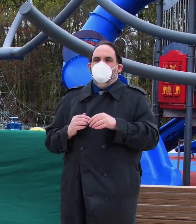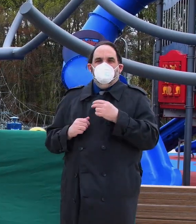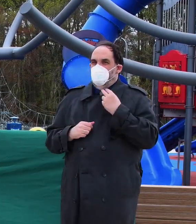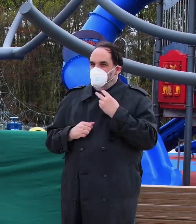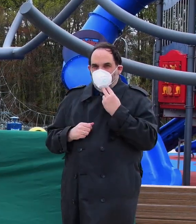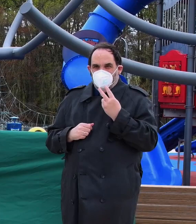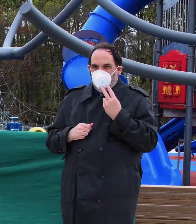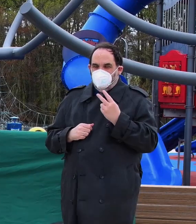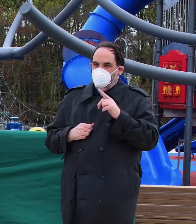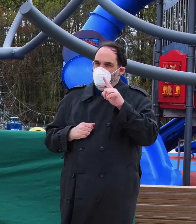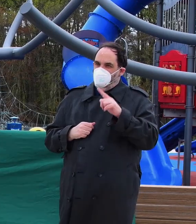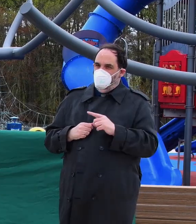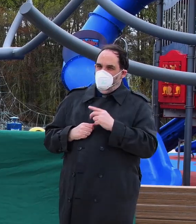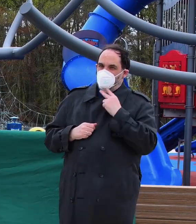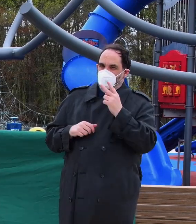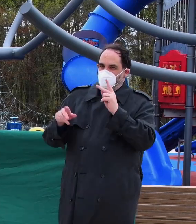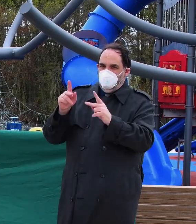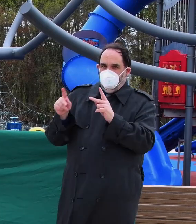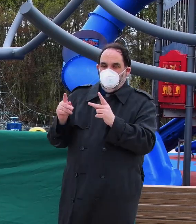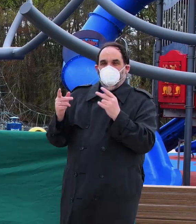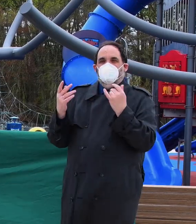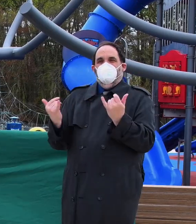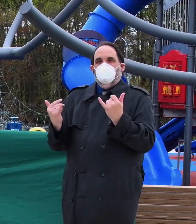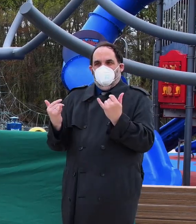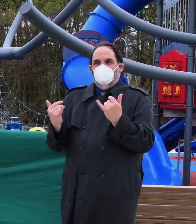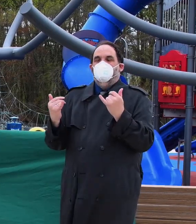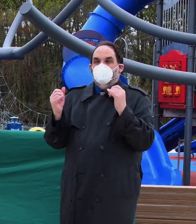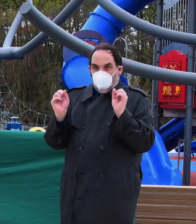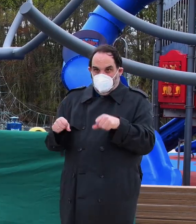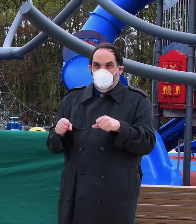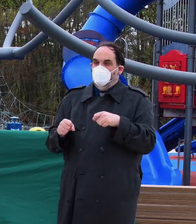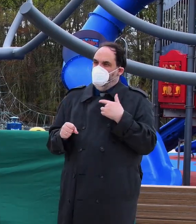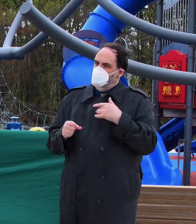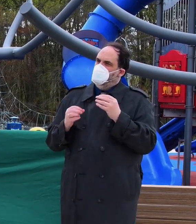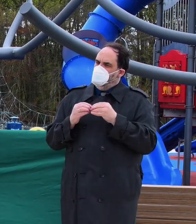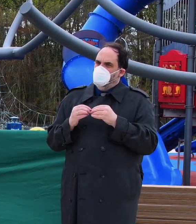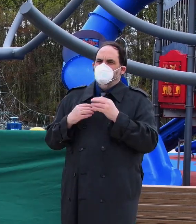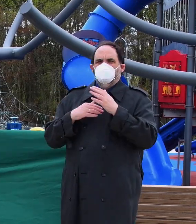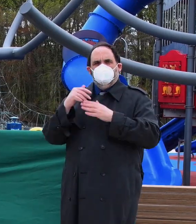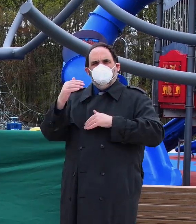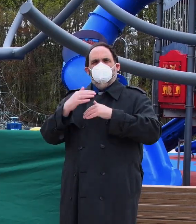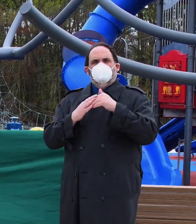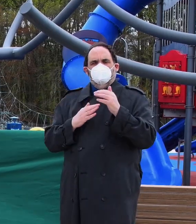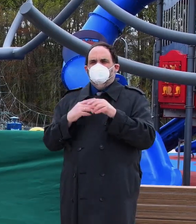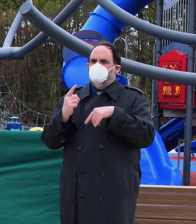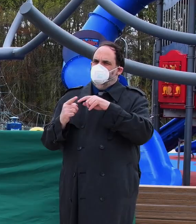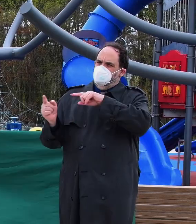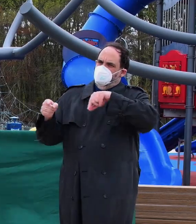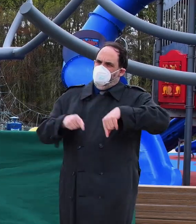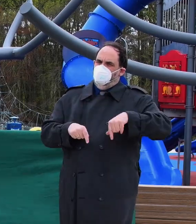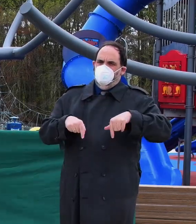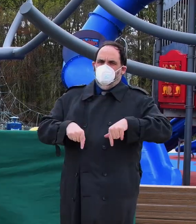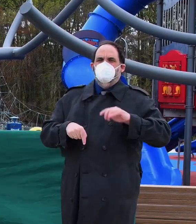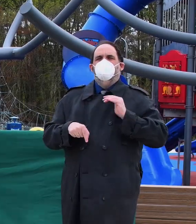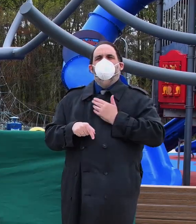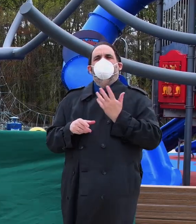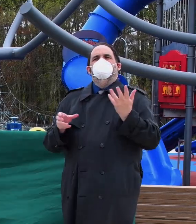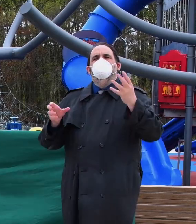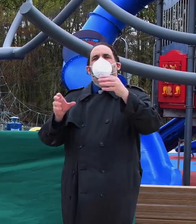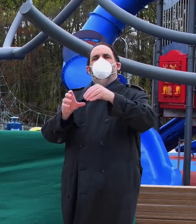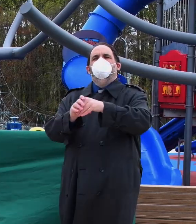Nonverbal and low verbal individuals now can feel more at ease when they visit our